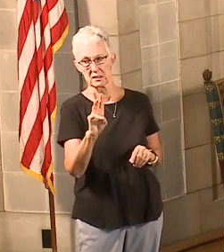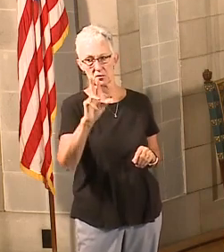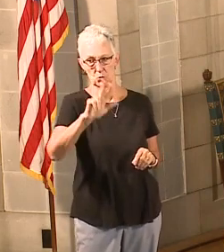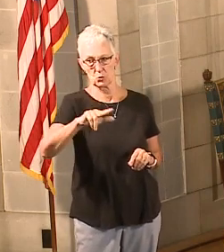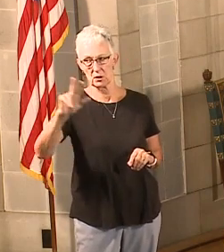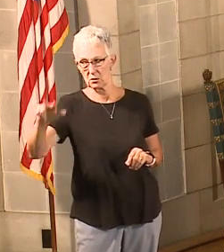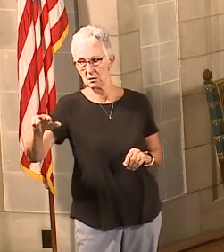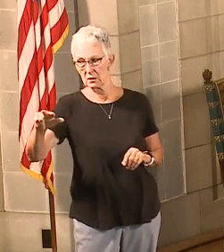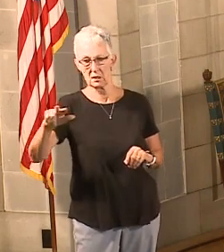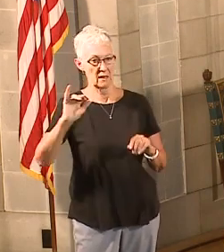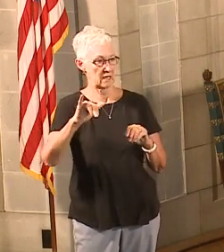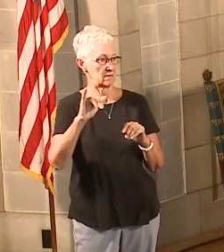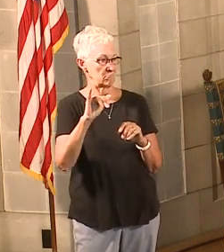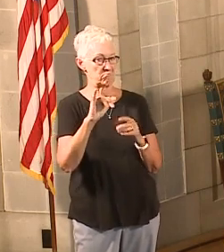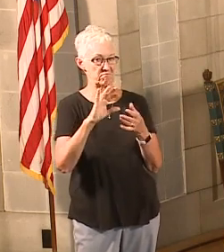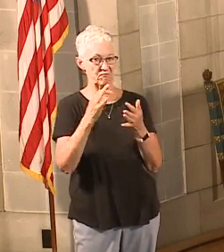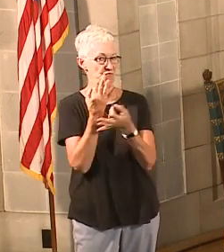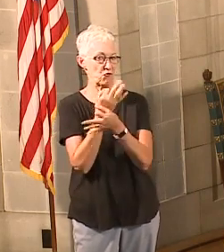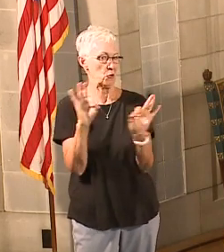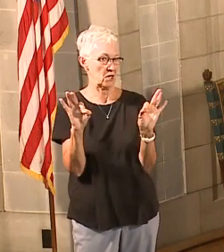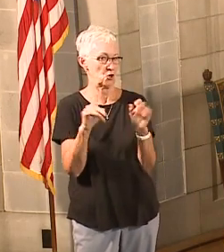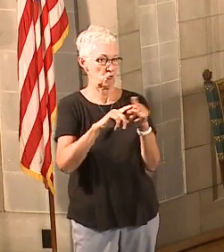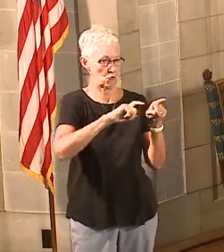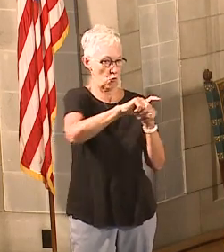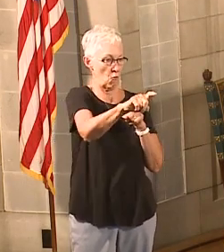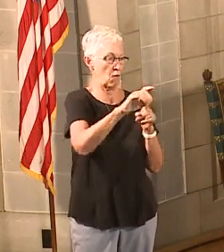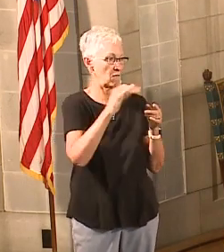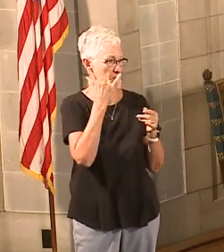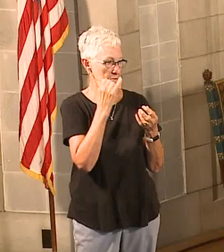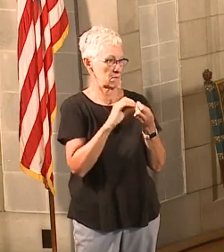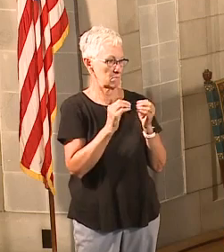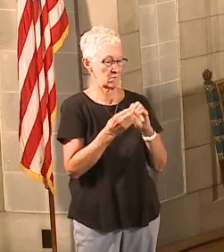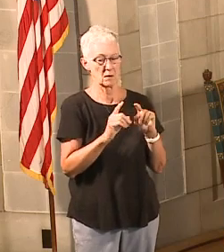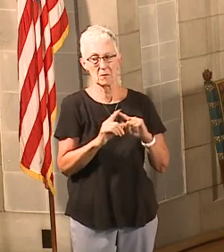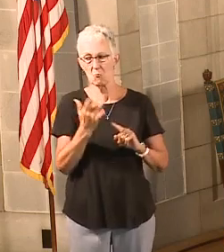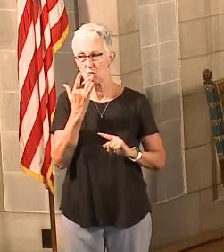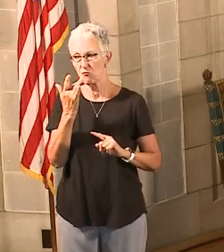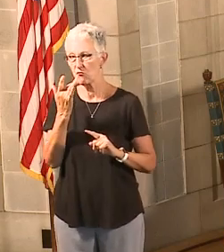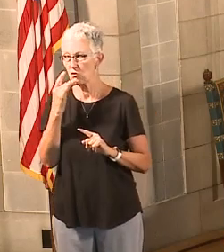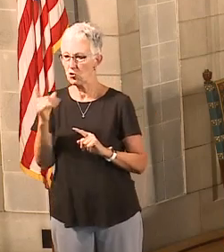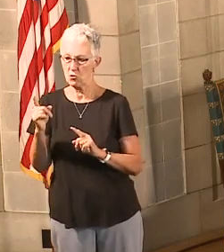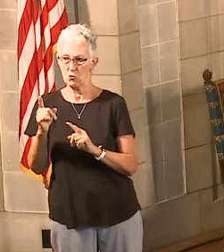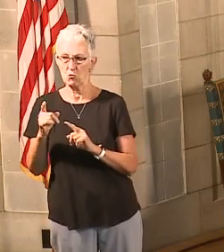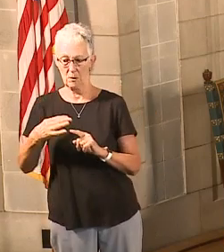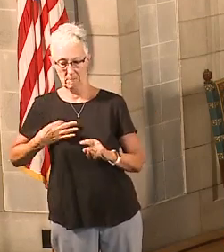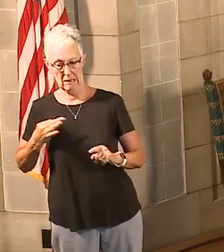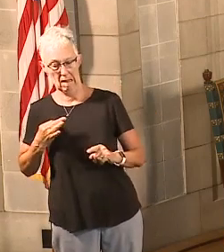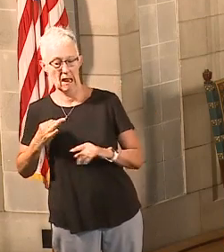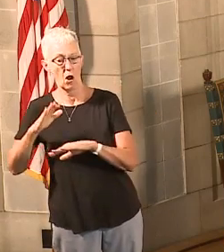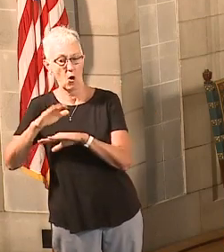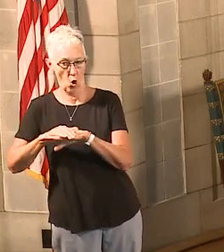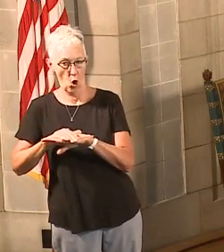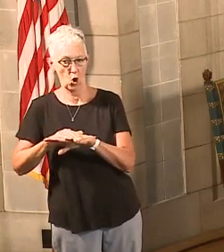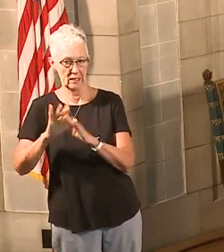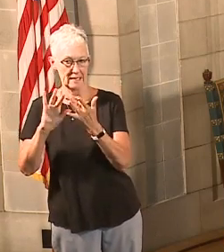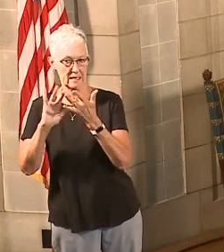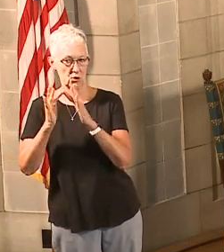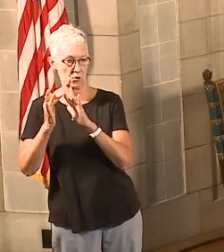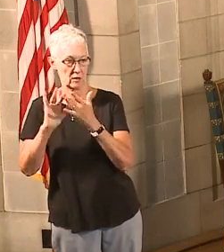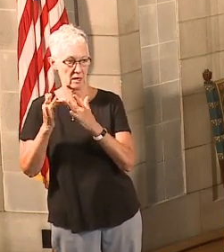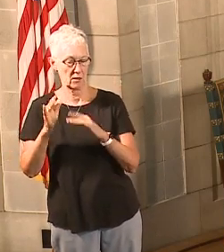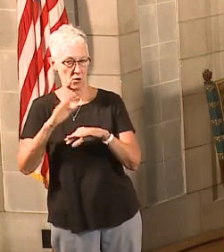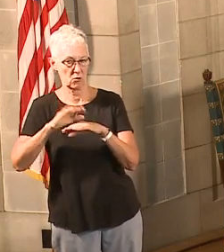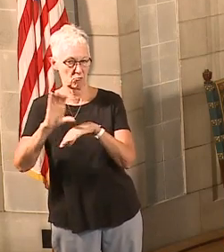855-632-7633. That is a toll-free number. But again, we really prefer people go to the website. Now, again, as you can imagine, starting August